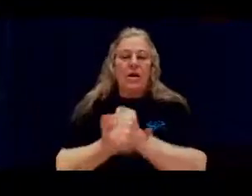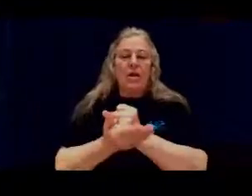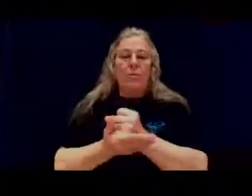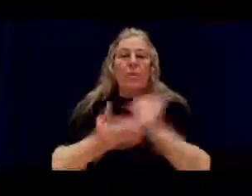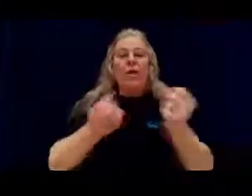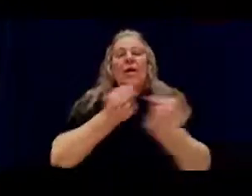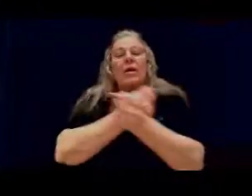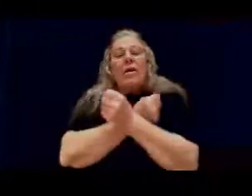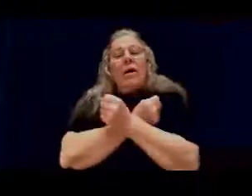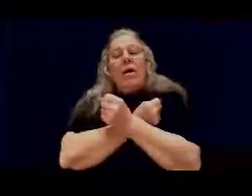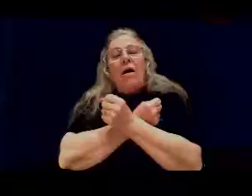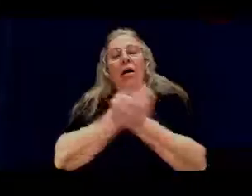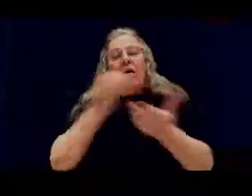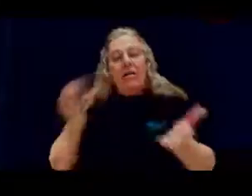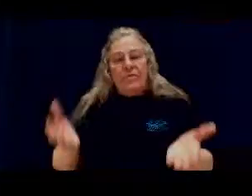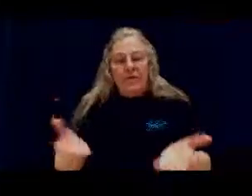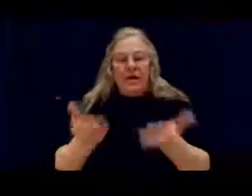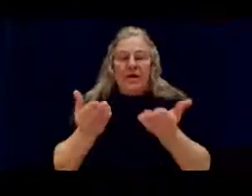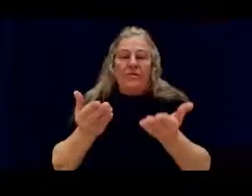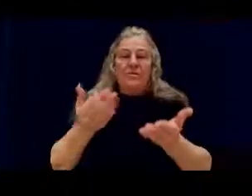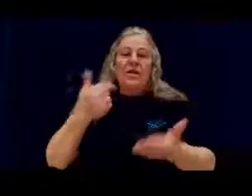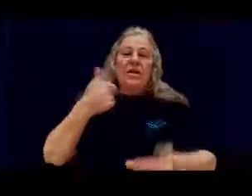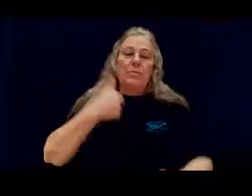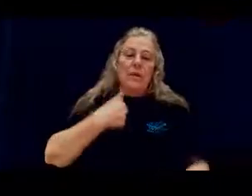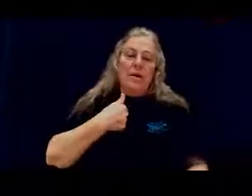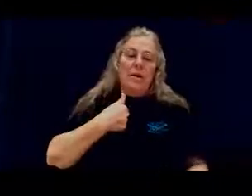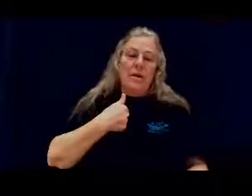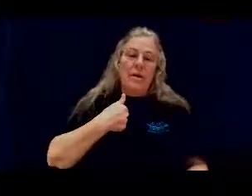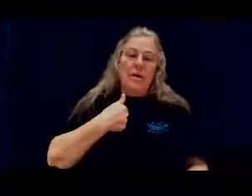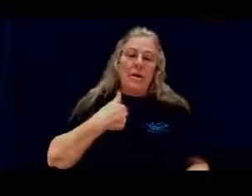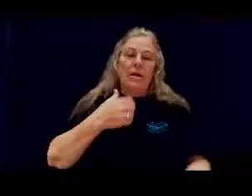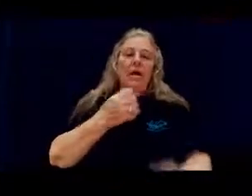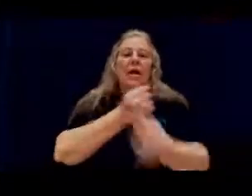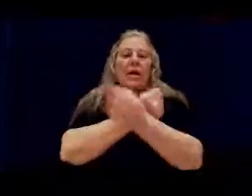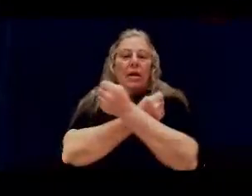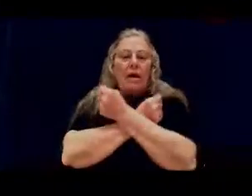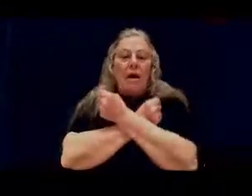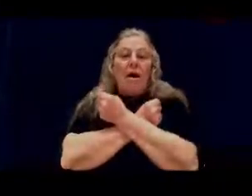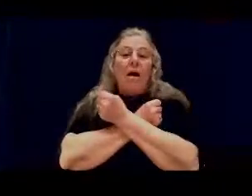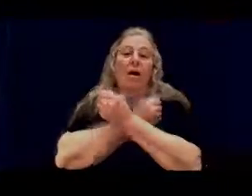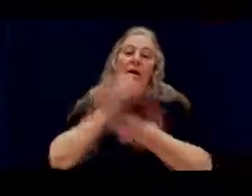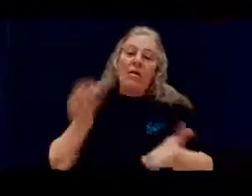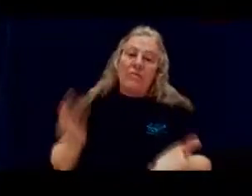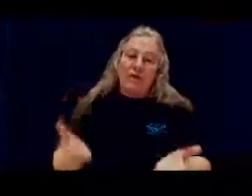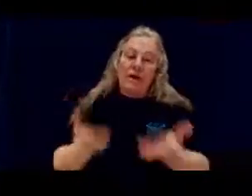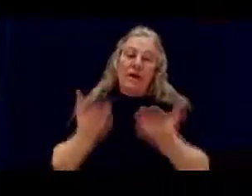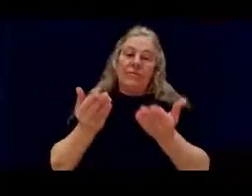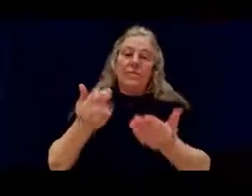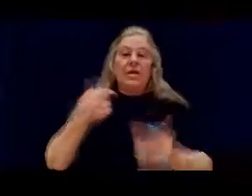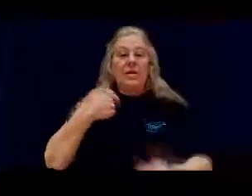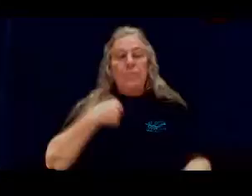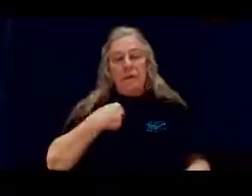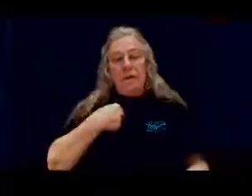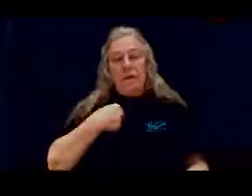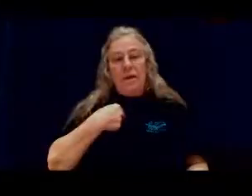help. Love lifted me, love lifted